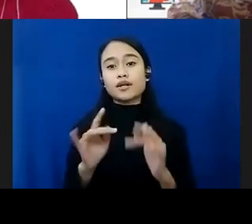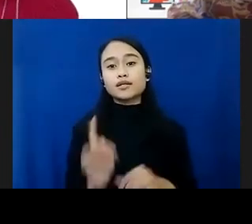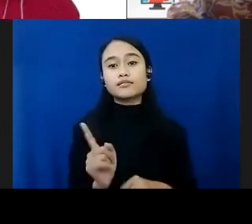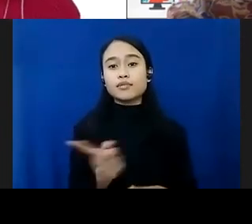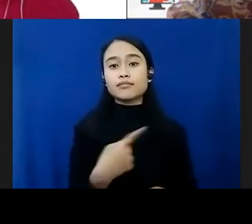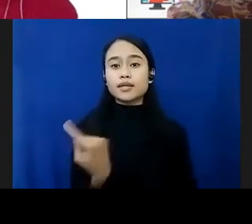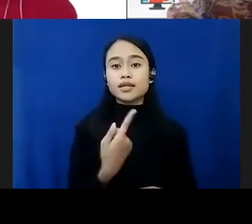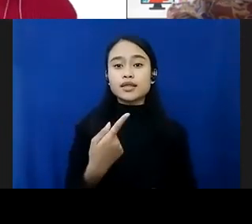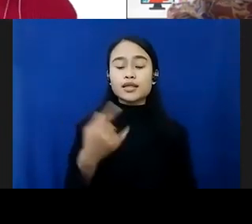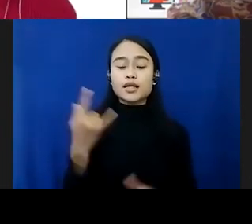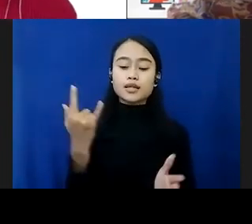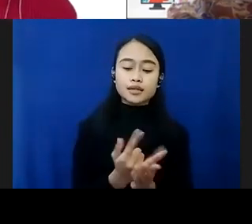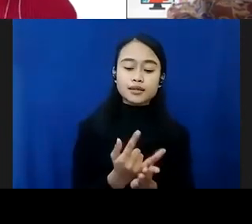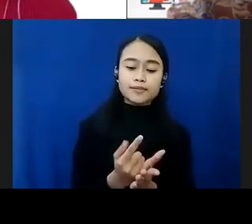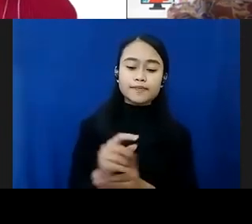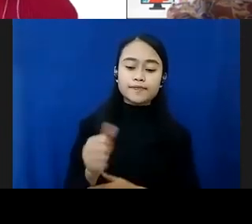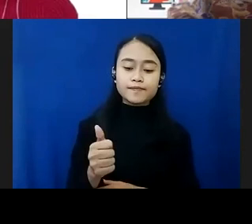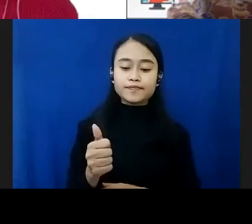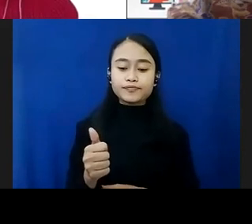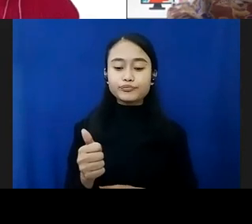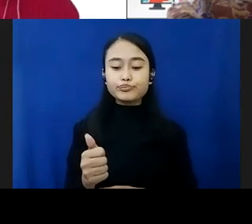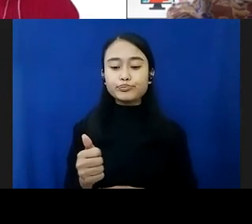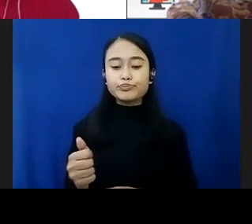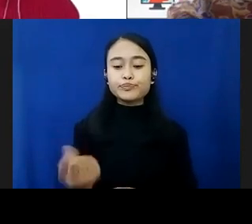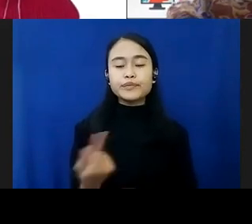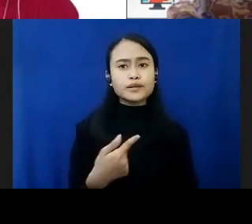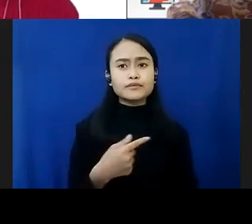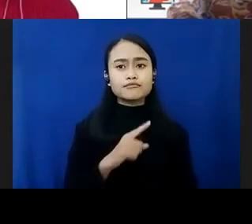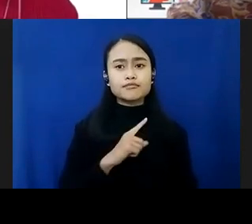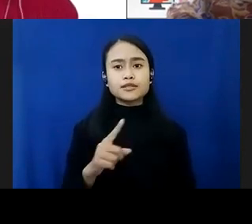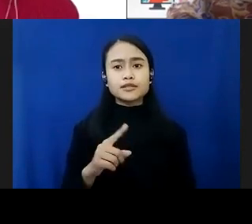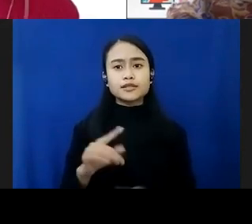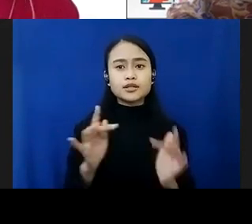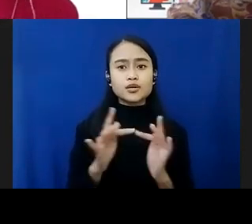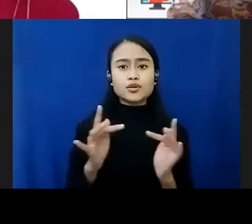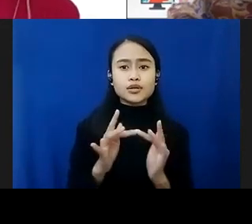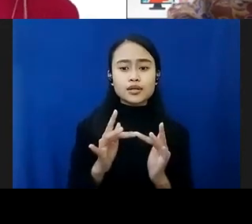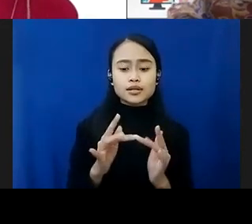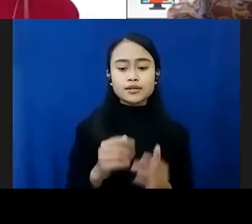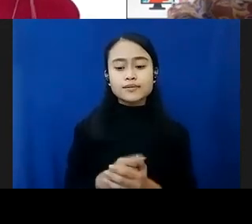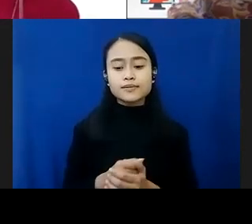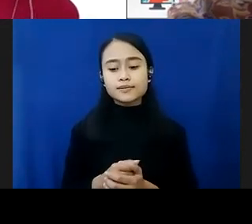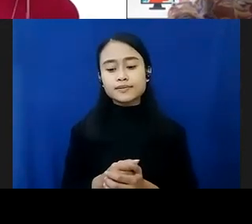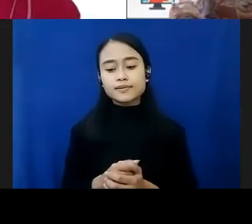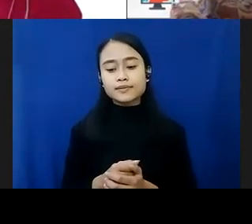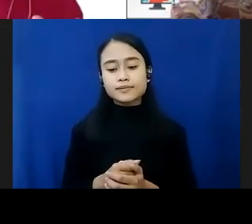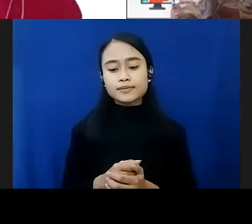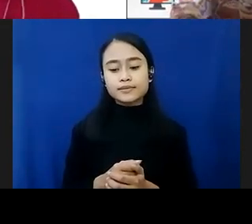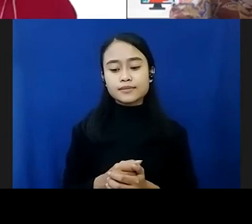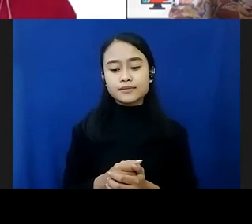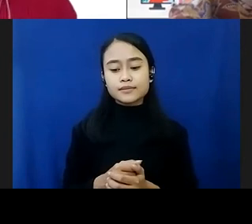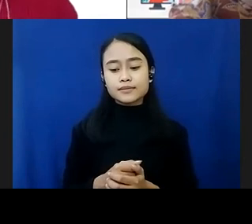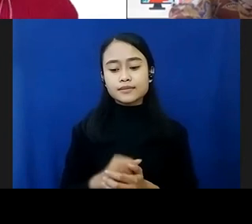keeping yourself safe online as they do offline online is just another place that children are So